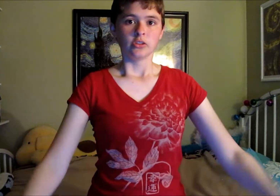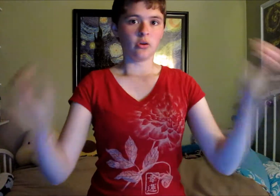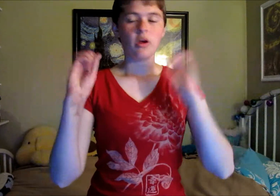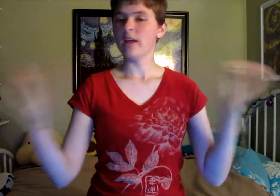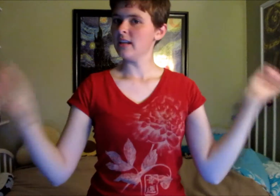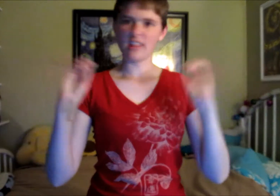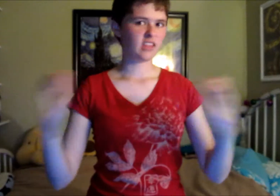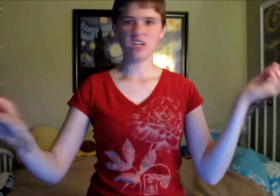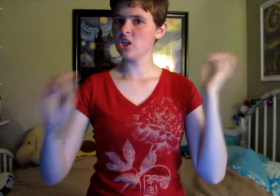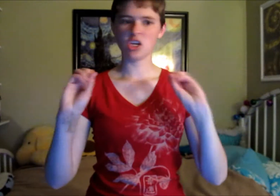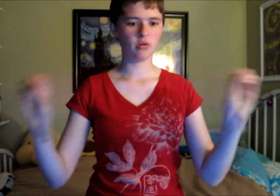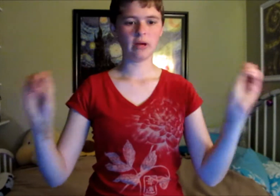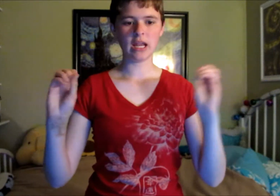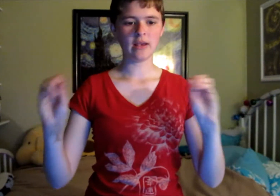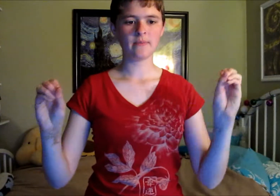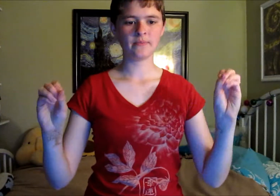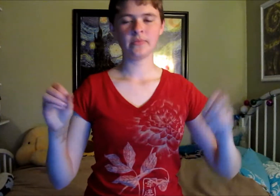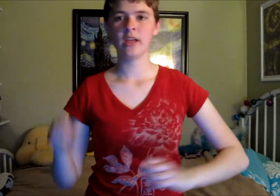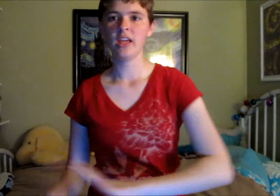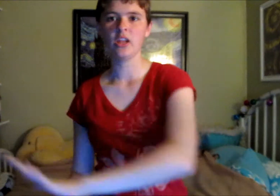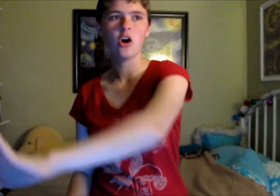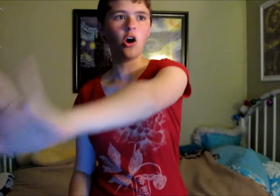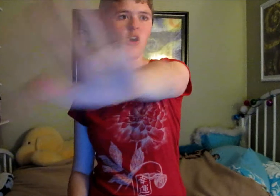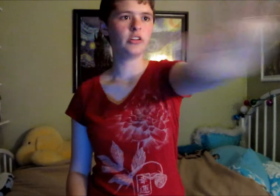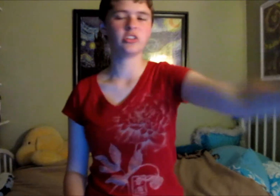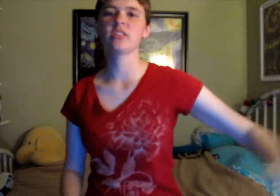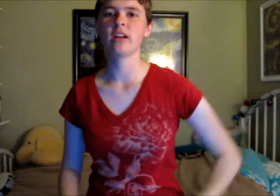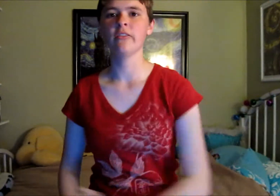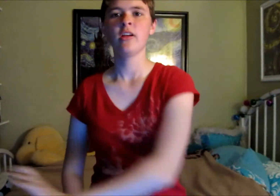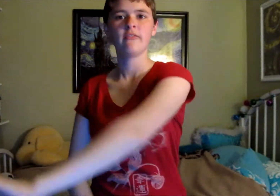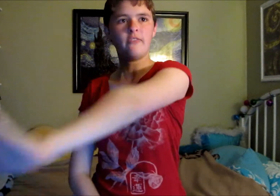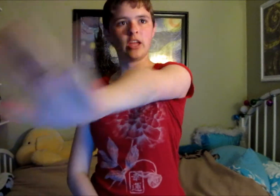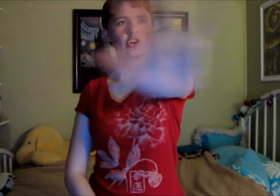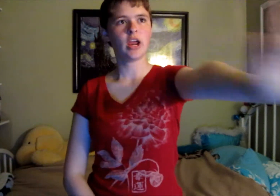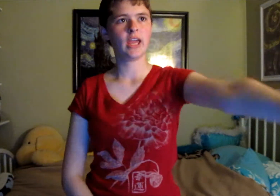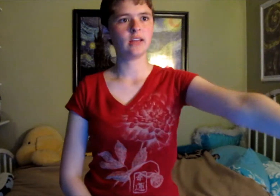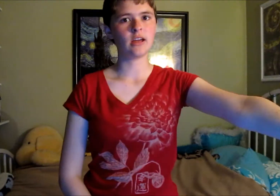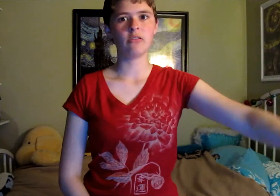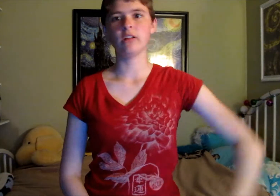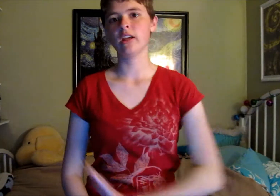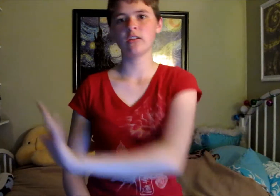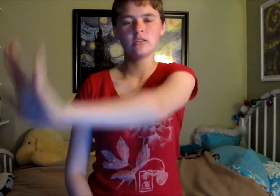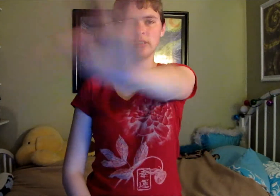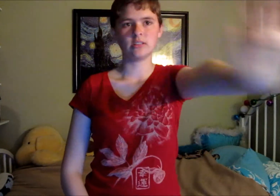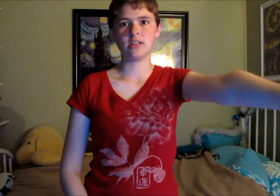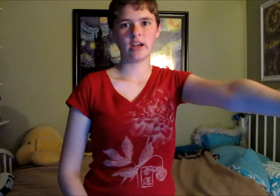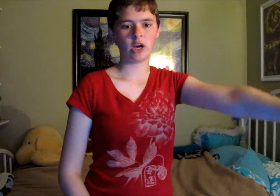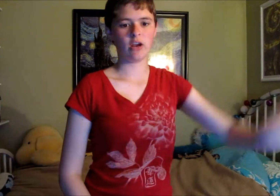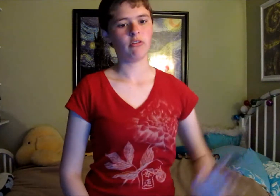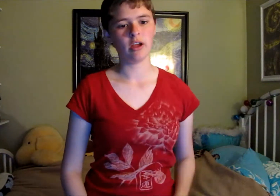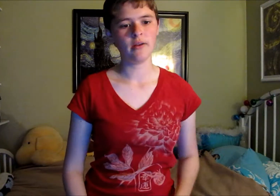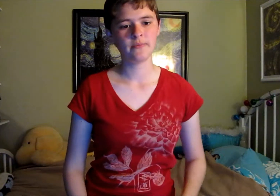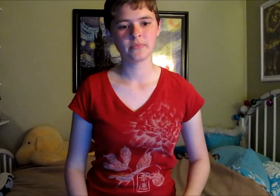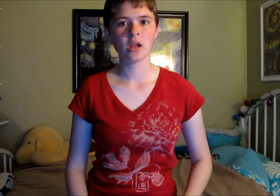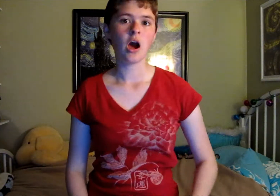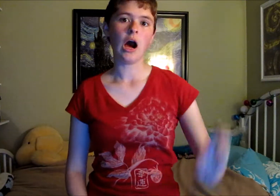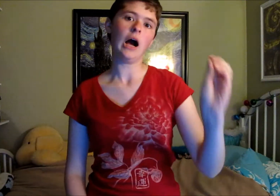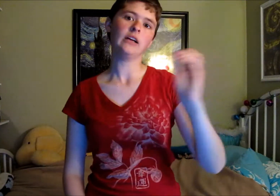So nothing, nobody, and all, you just kind of fan your hand out like this entire area. Oz,